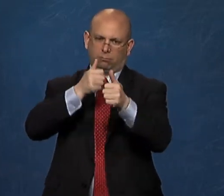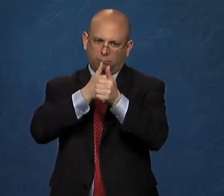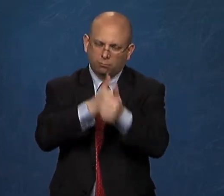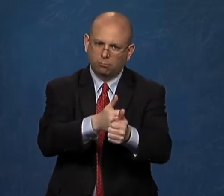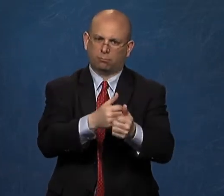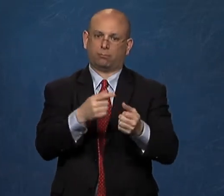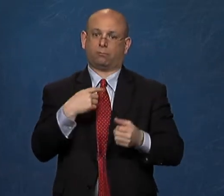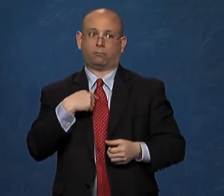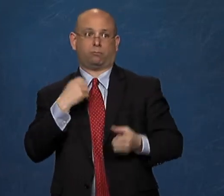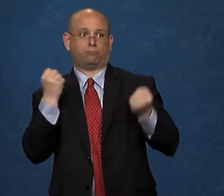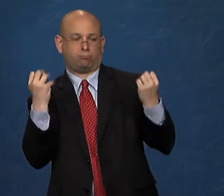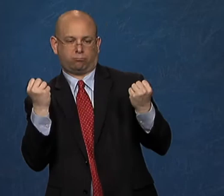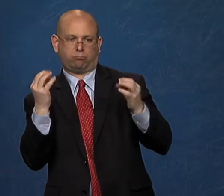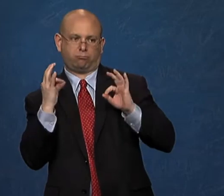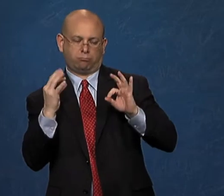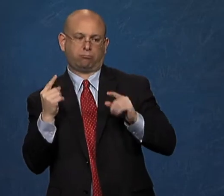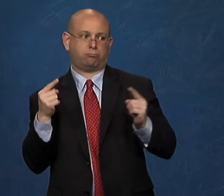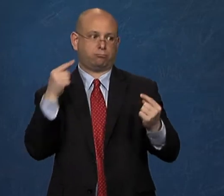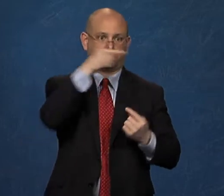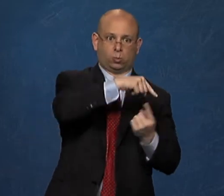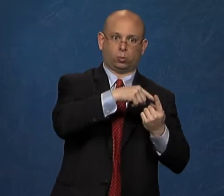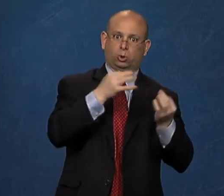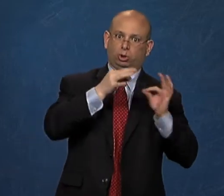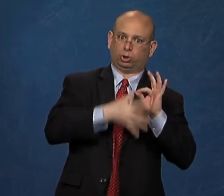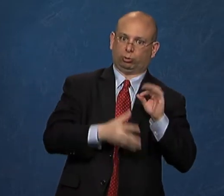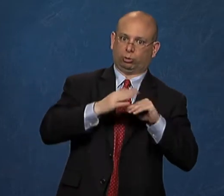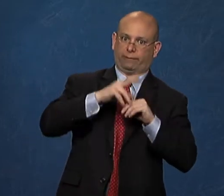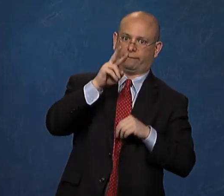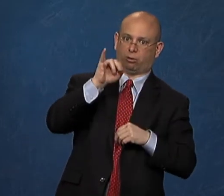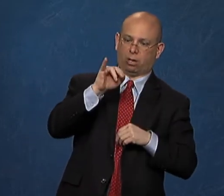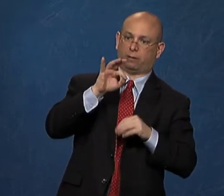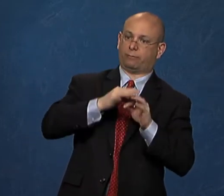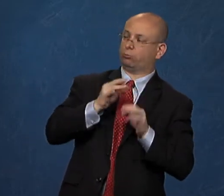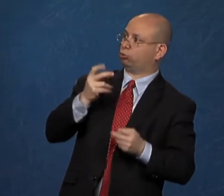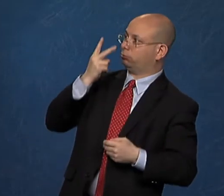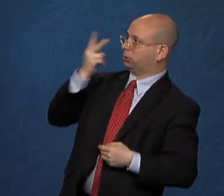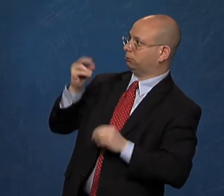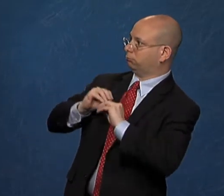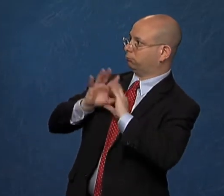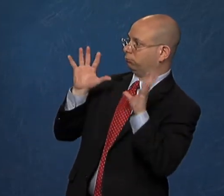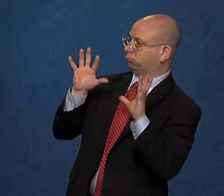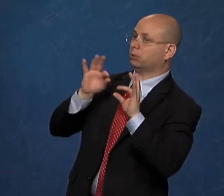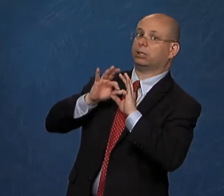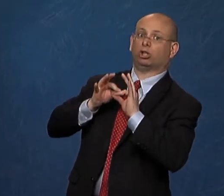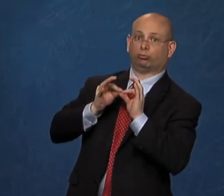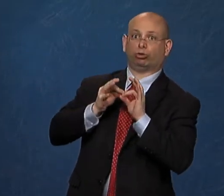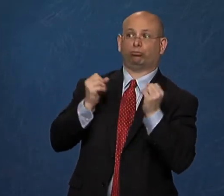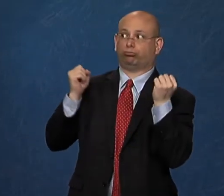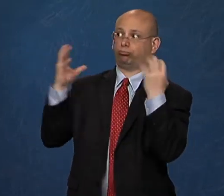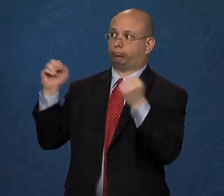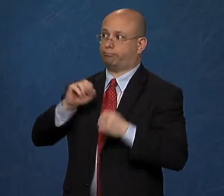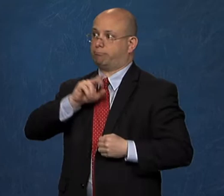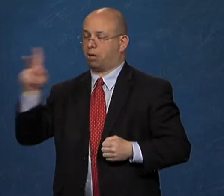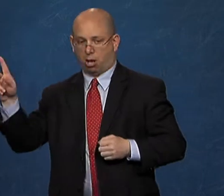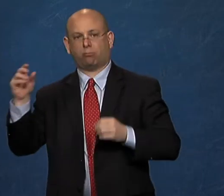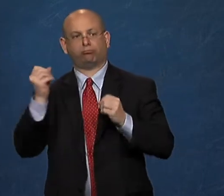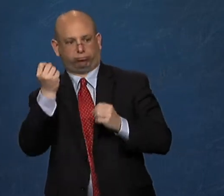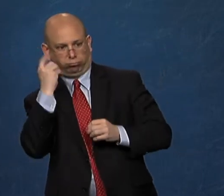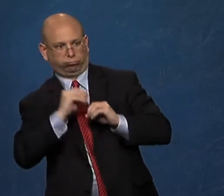the emphasis here is on real time and also on high quality VRI services. The interpreter has to be assured that they are able